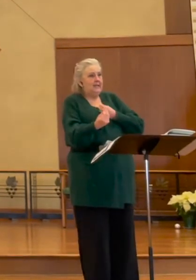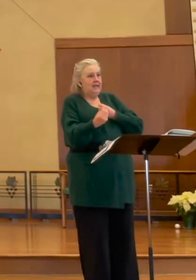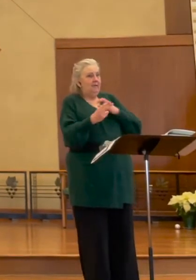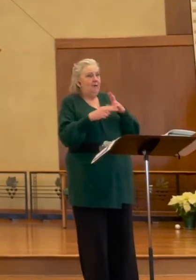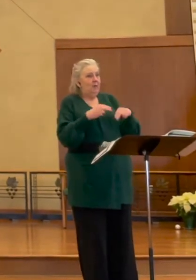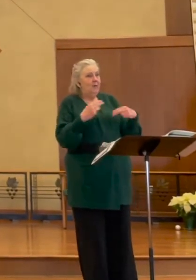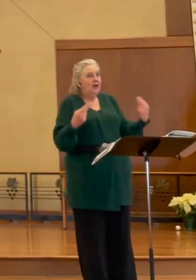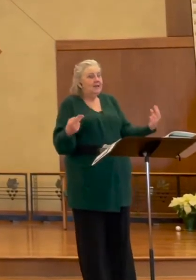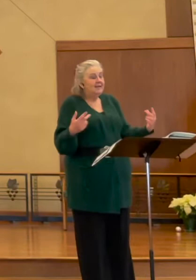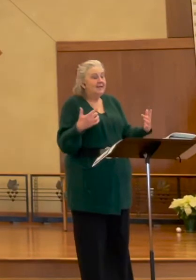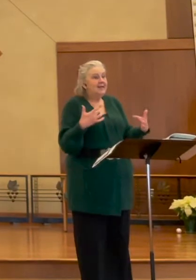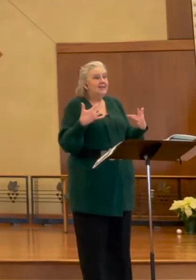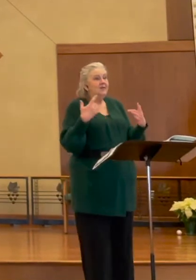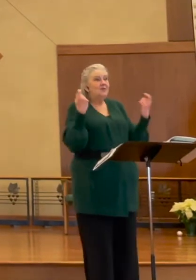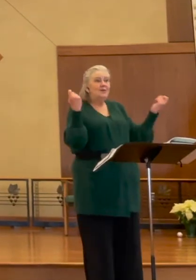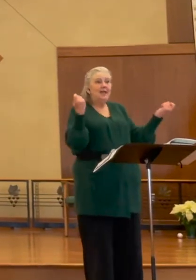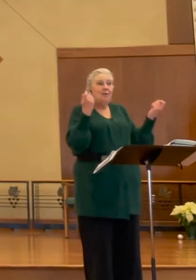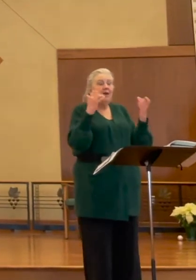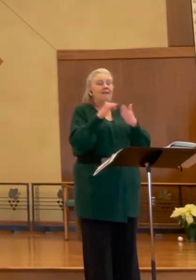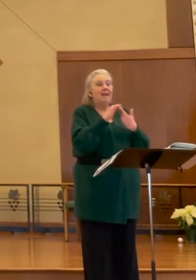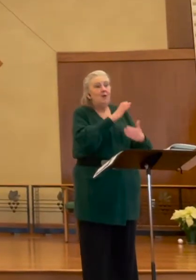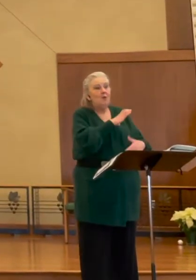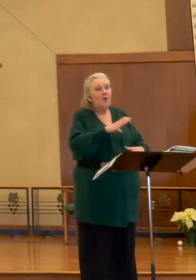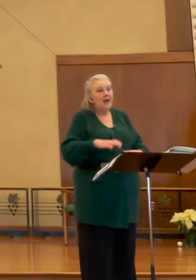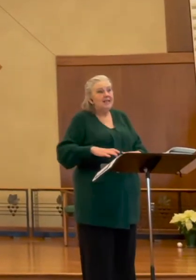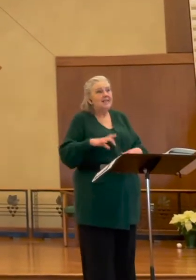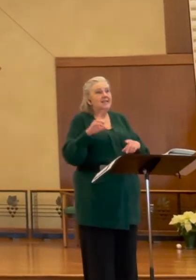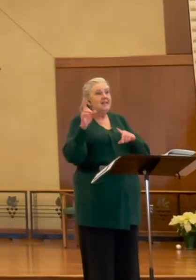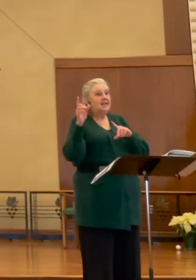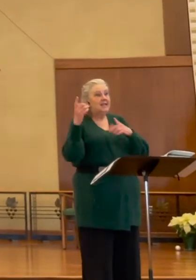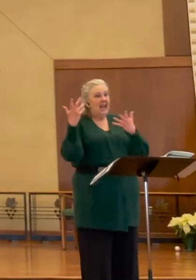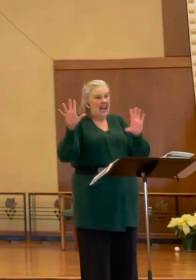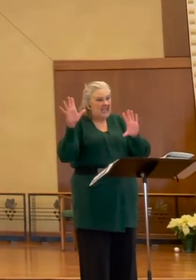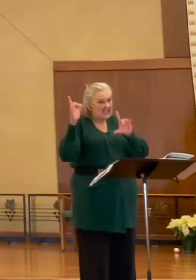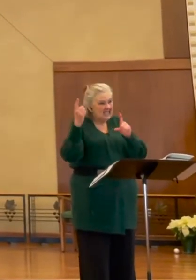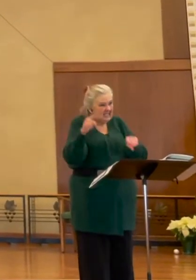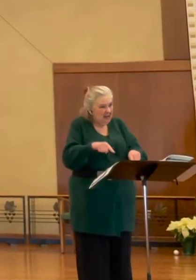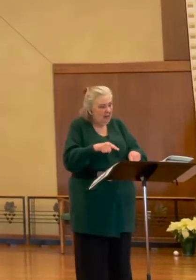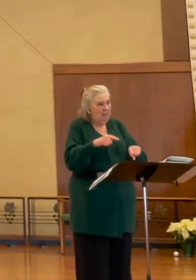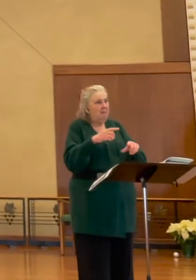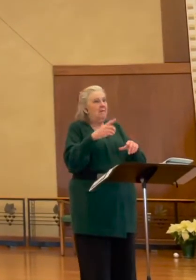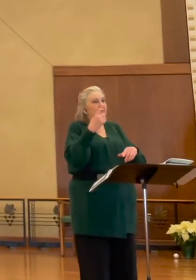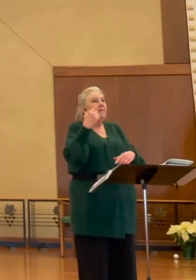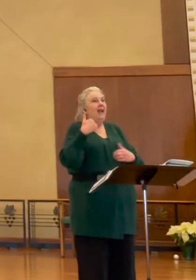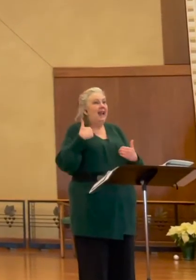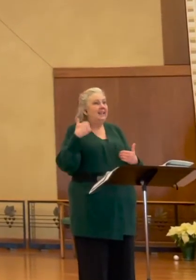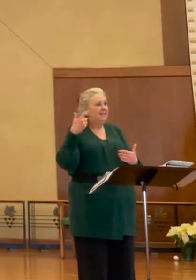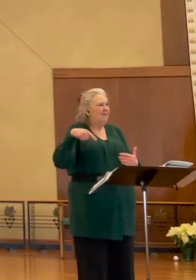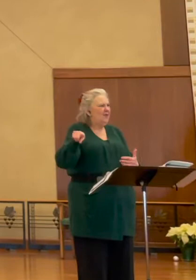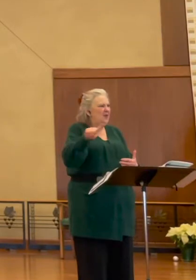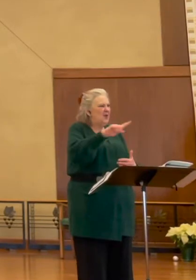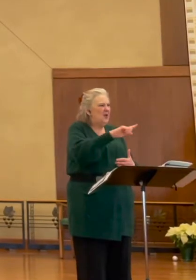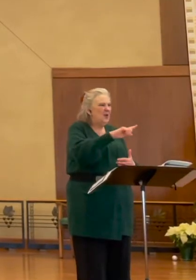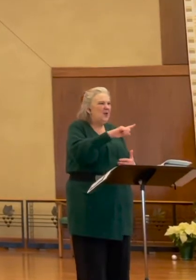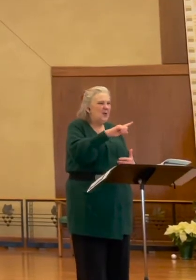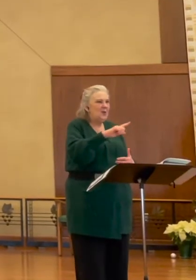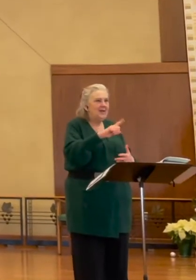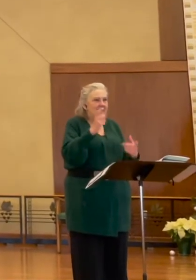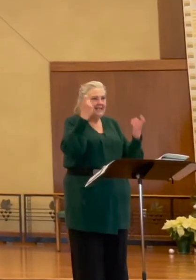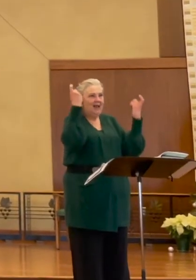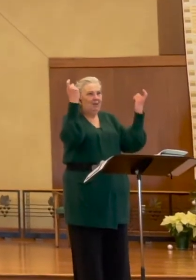to celebrate that Christ has come. And he has, for your sake. We celebrate this. I want you